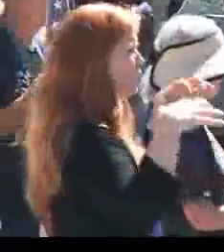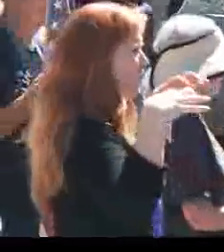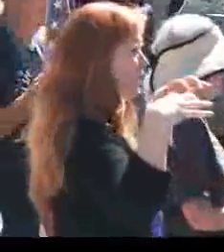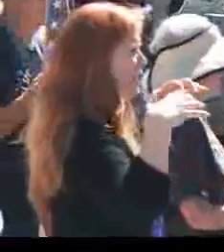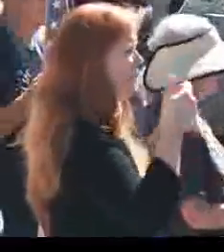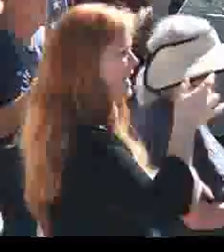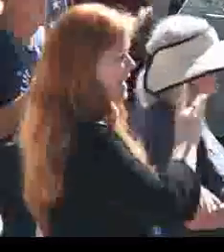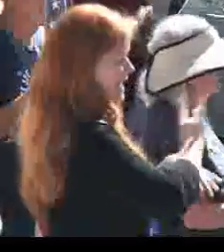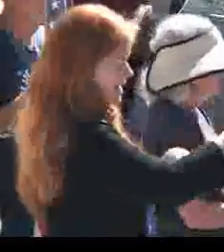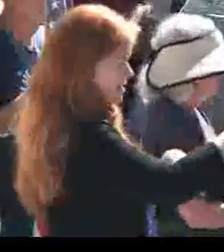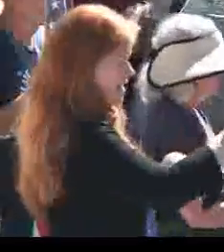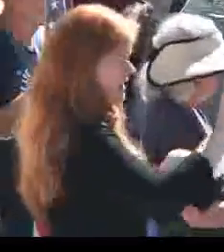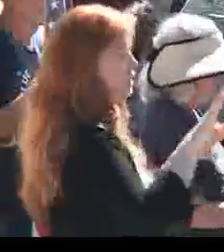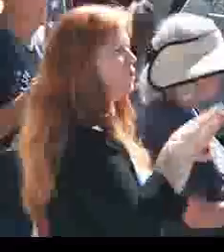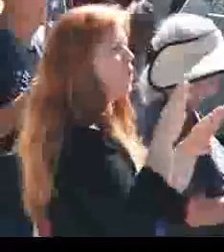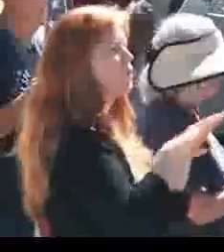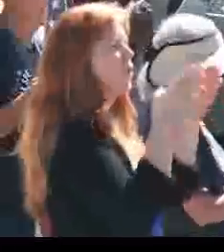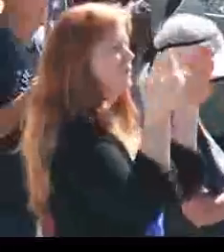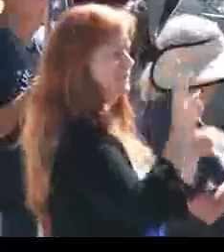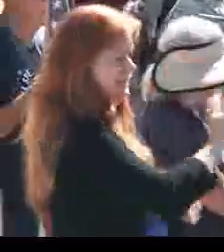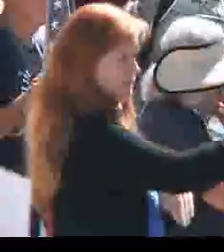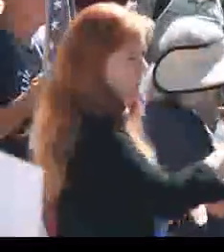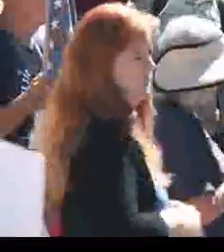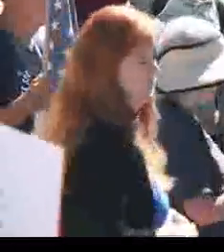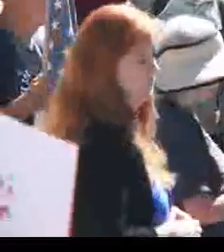at 8 o'clock. Doors open at 7.